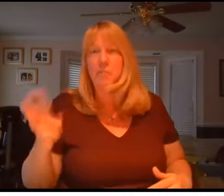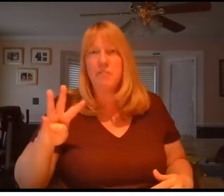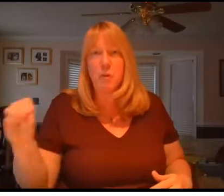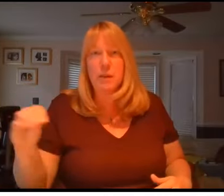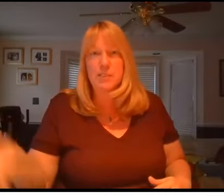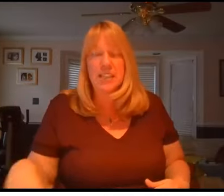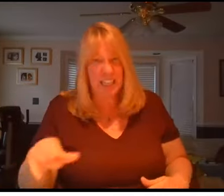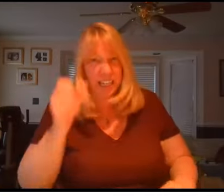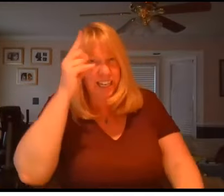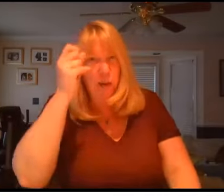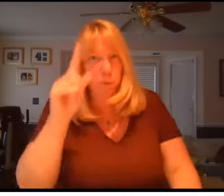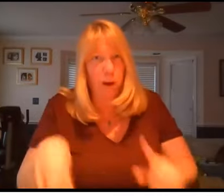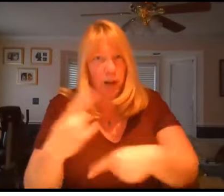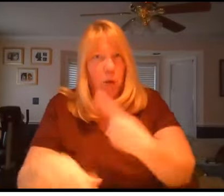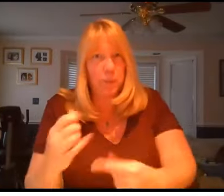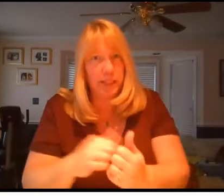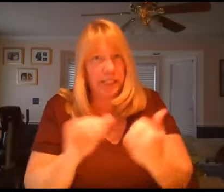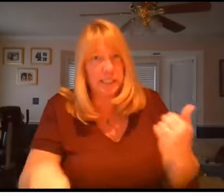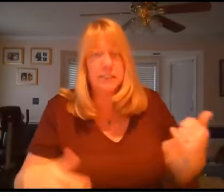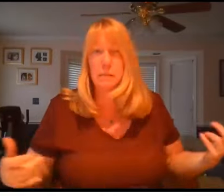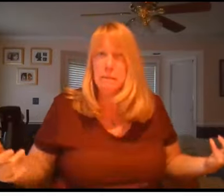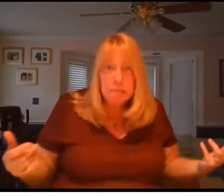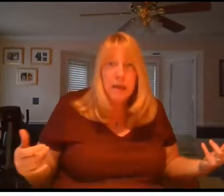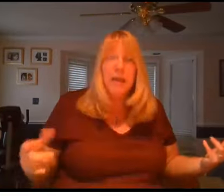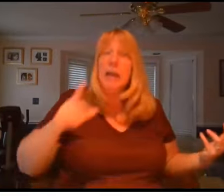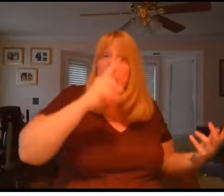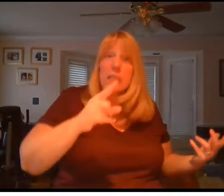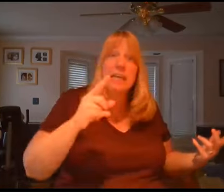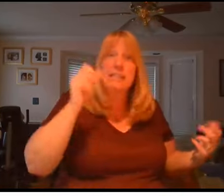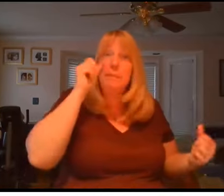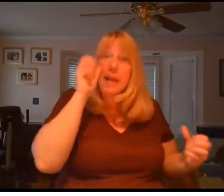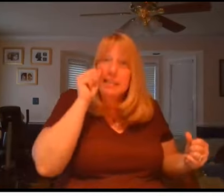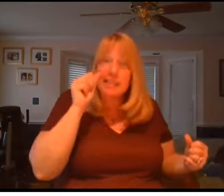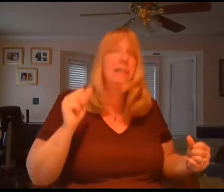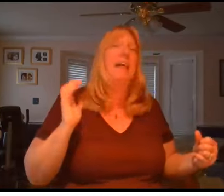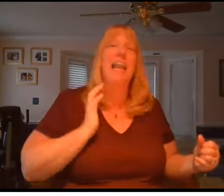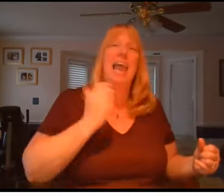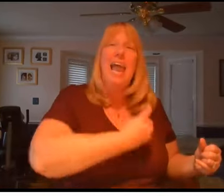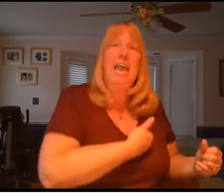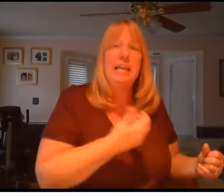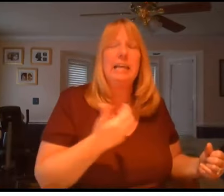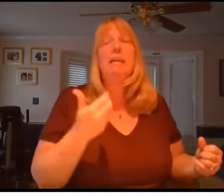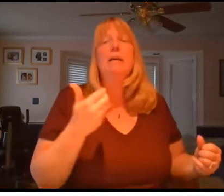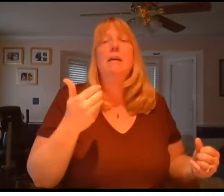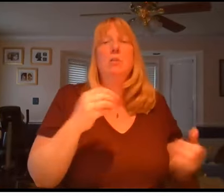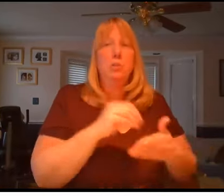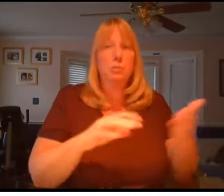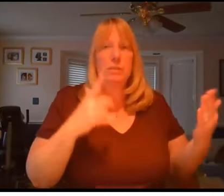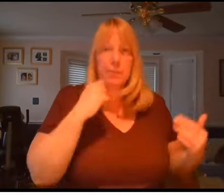a different teacher, and they're about 40%. So you can understand how something it's really shocking.